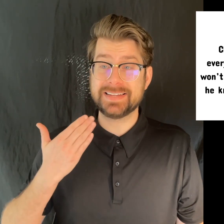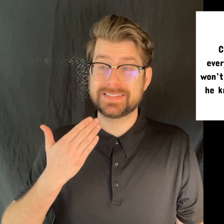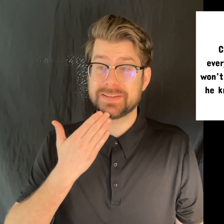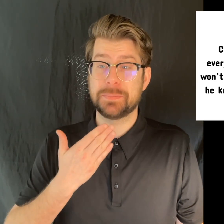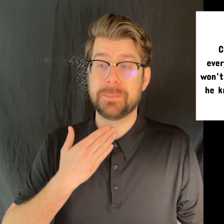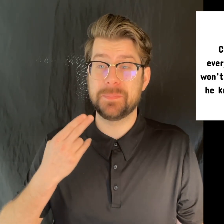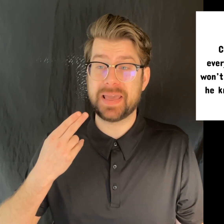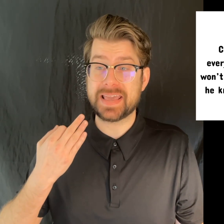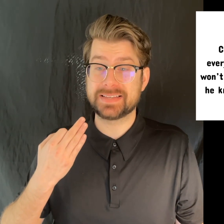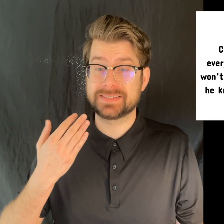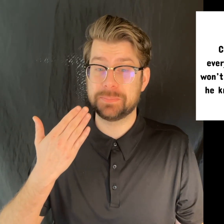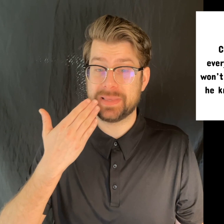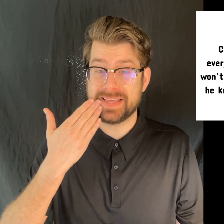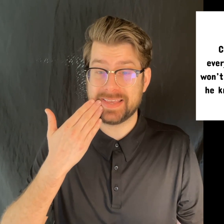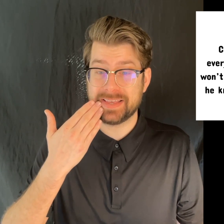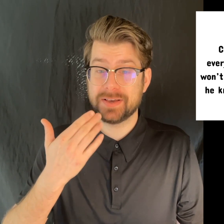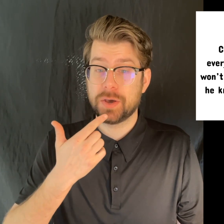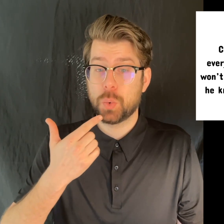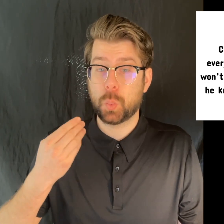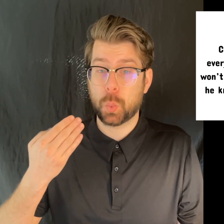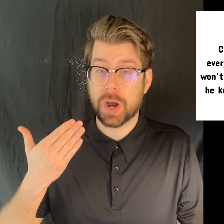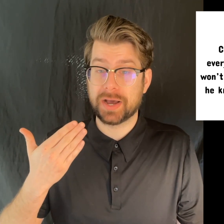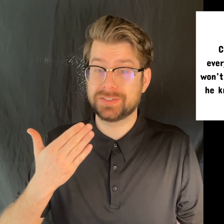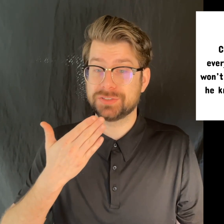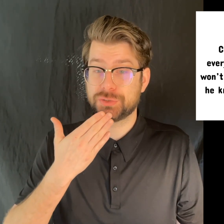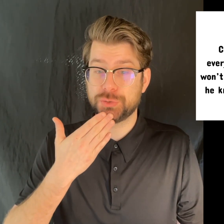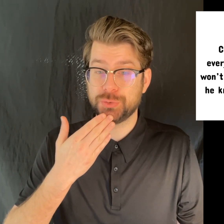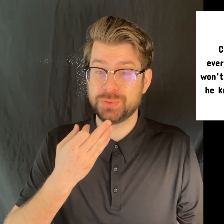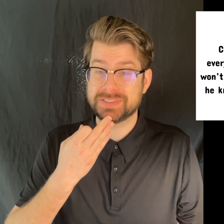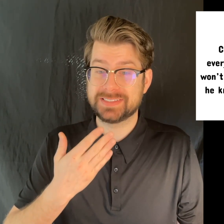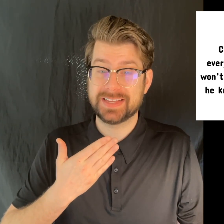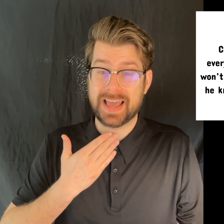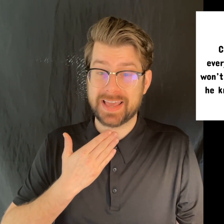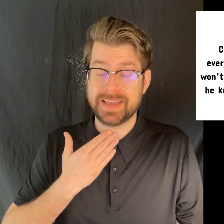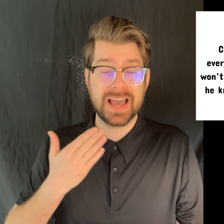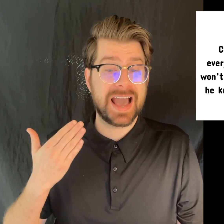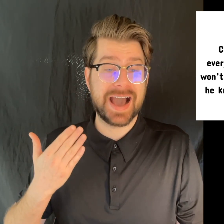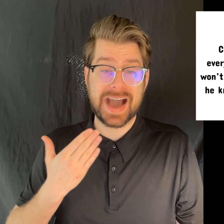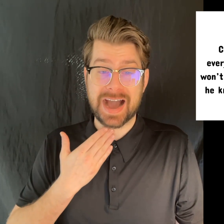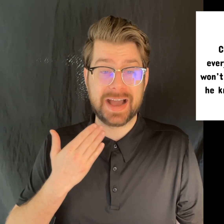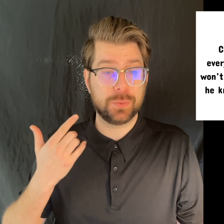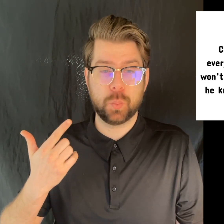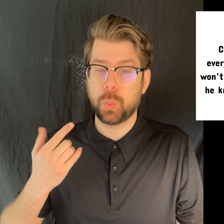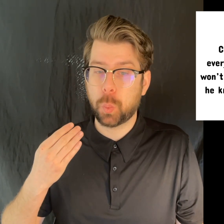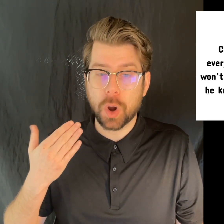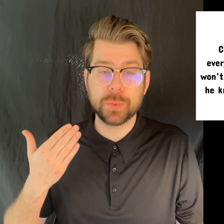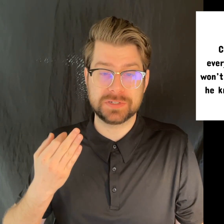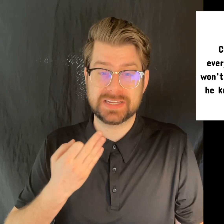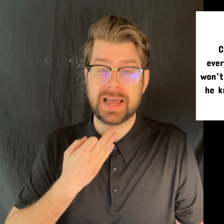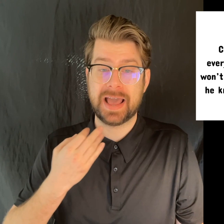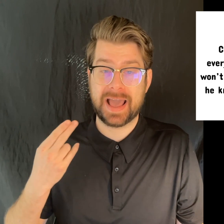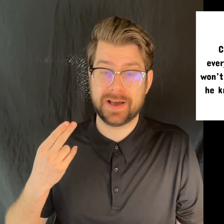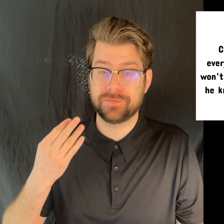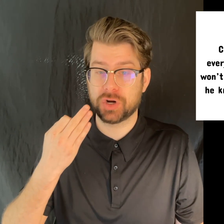It makes me want to say I won't have